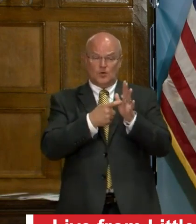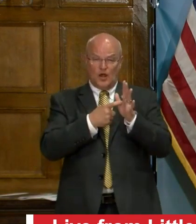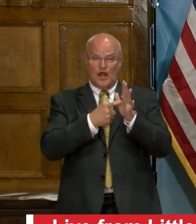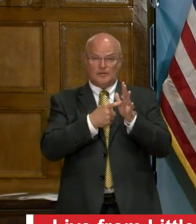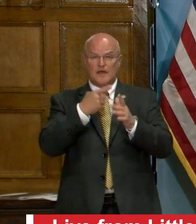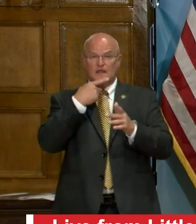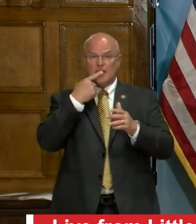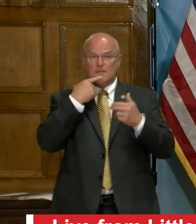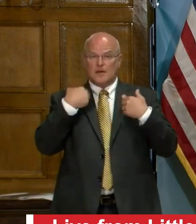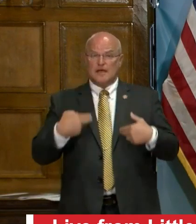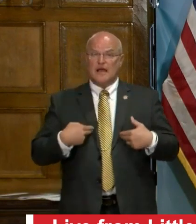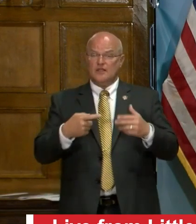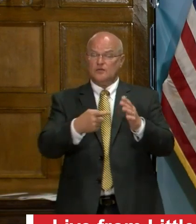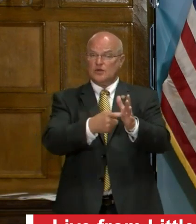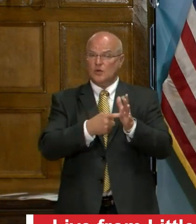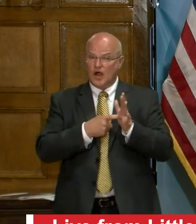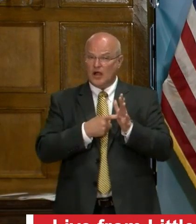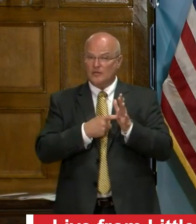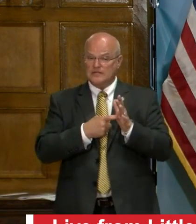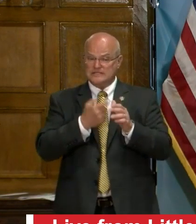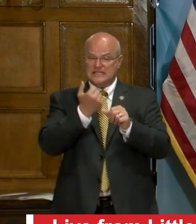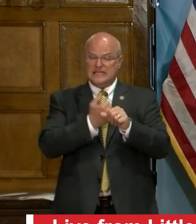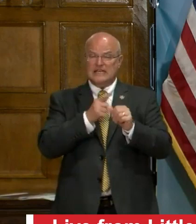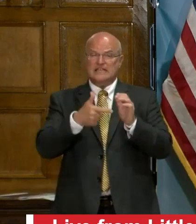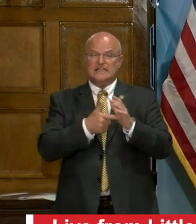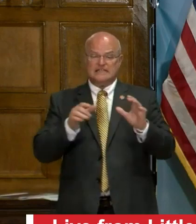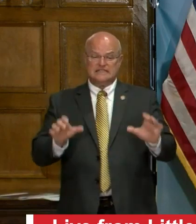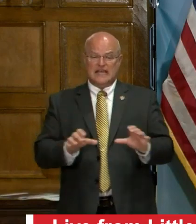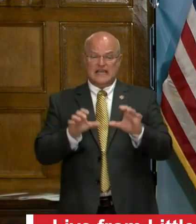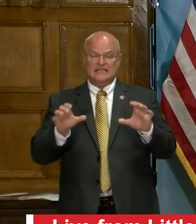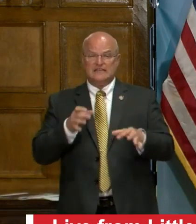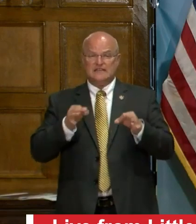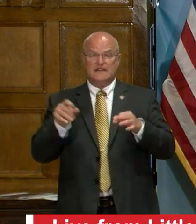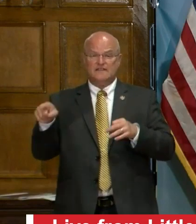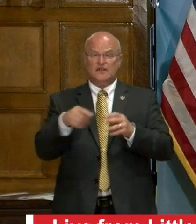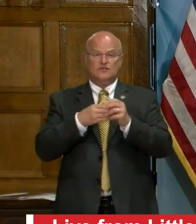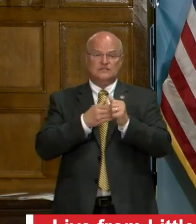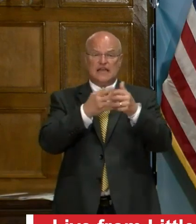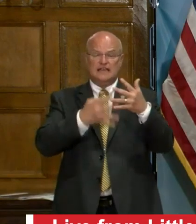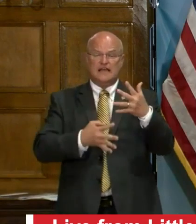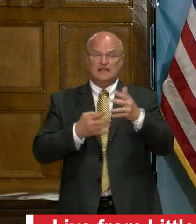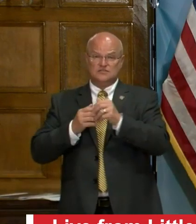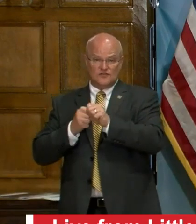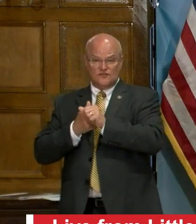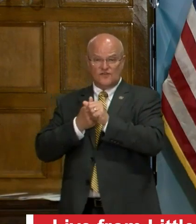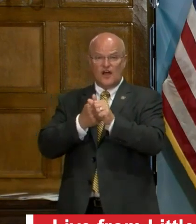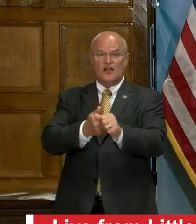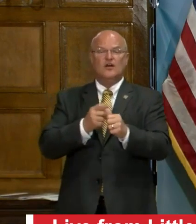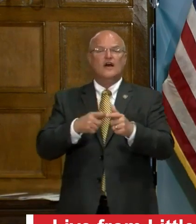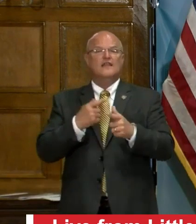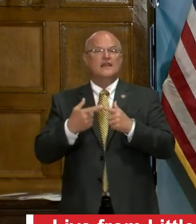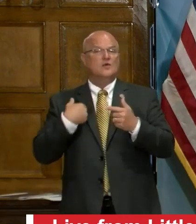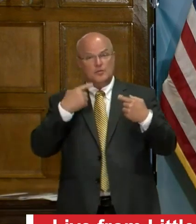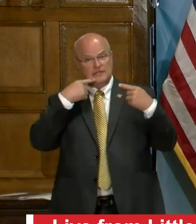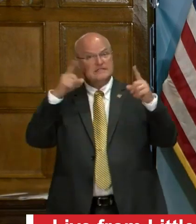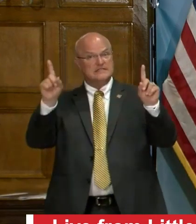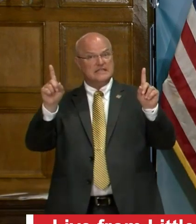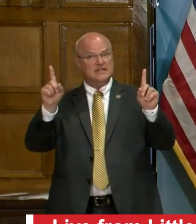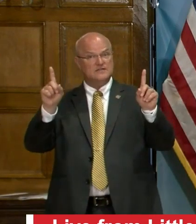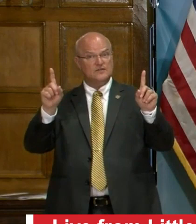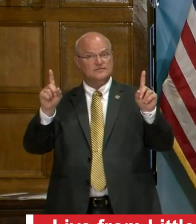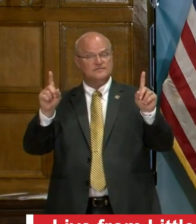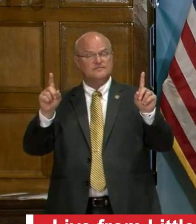requirements, the public health requirements, each of these activities, if those guidelines are followed, then we're going to be